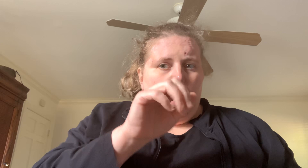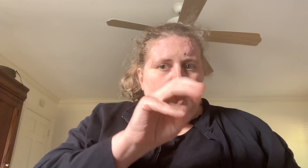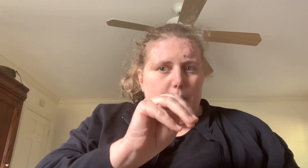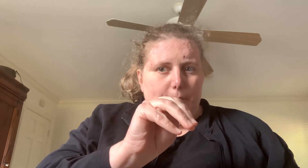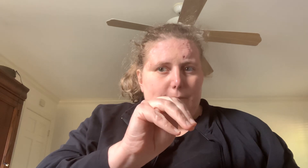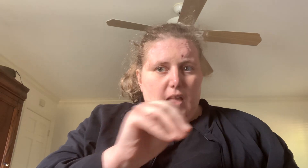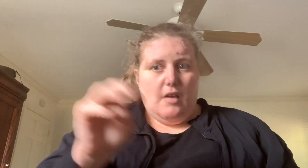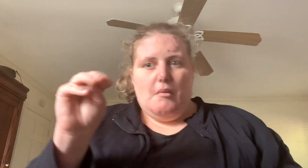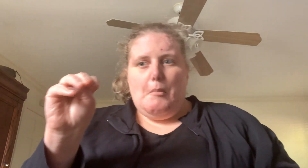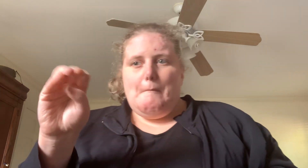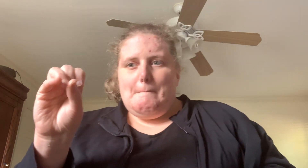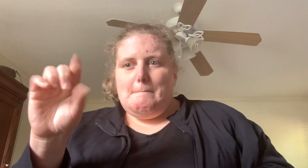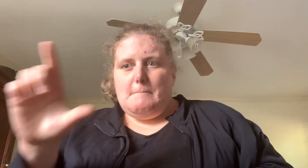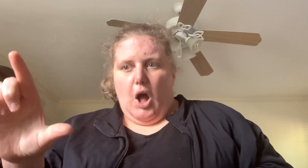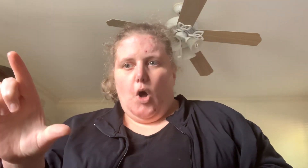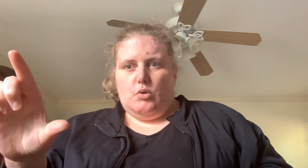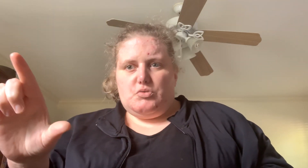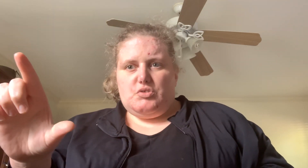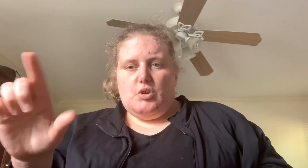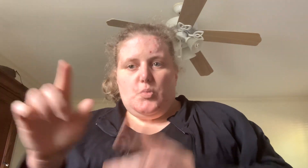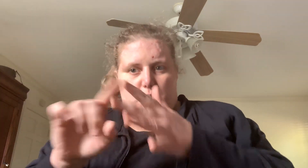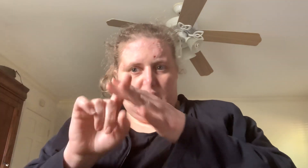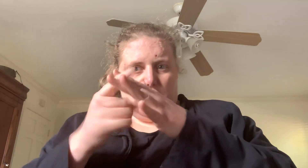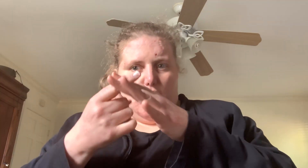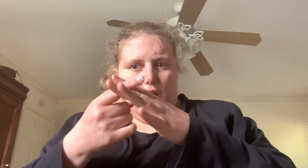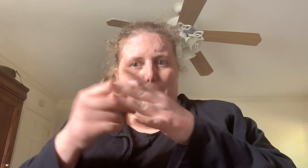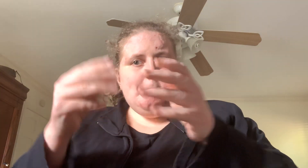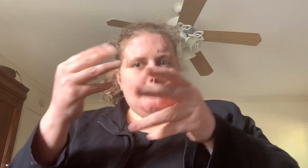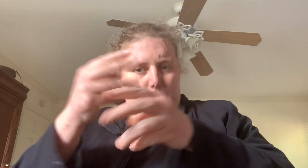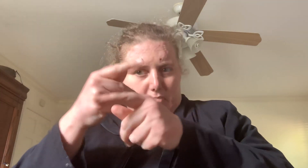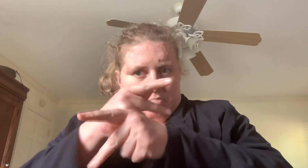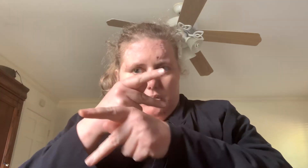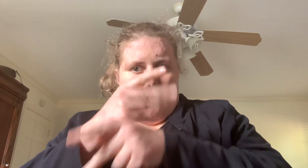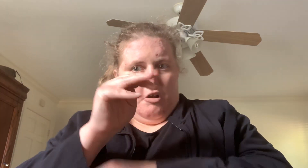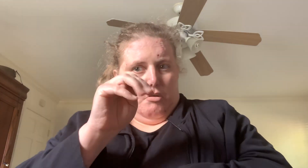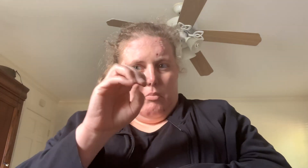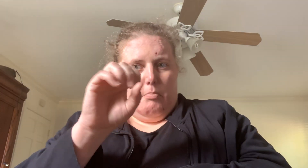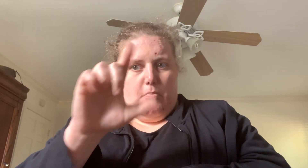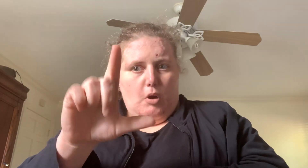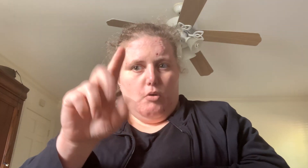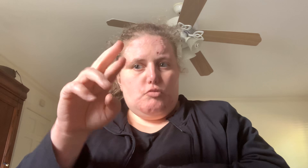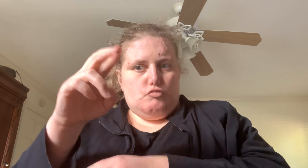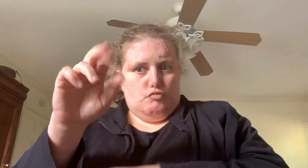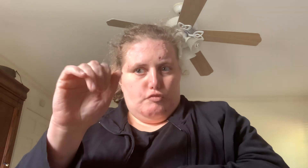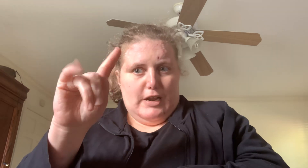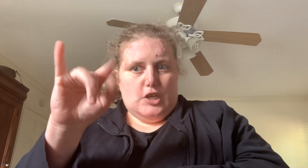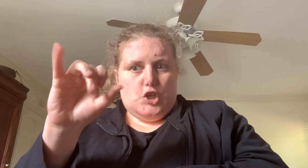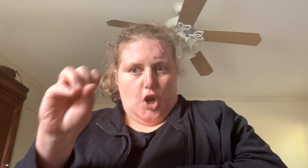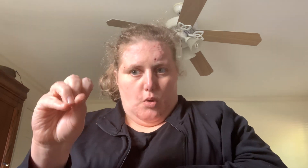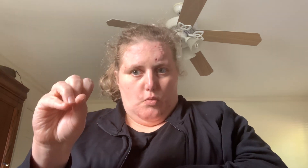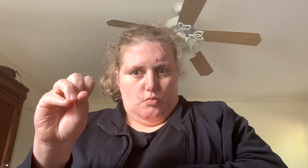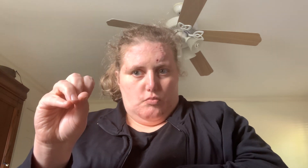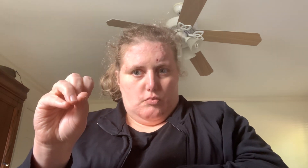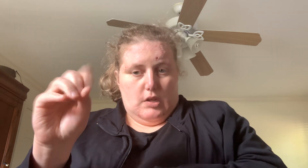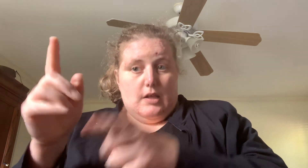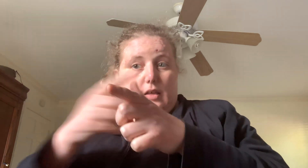with multiplying times the mole ratio to find out how many moles will we produce. Then we convert it to